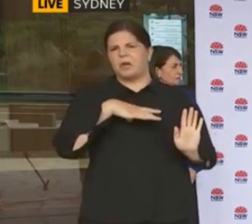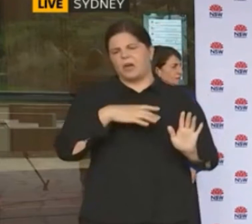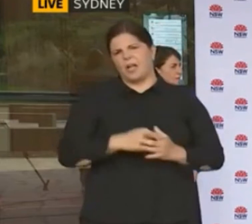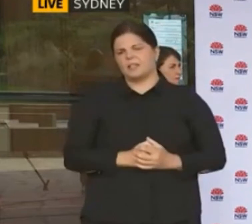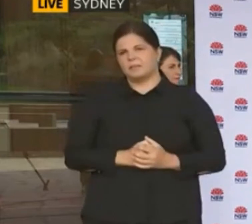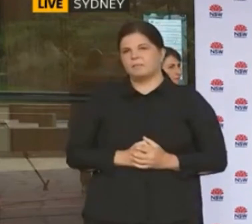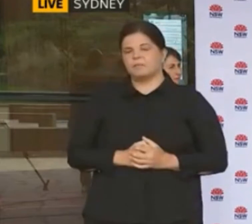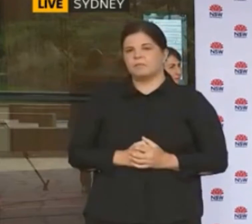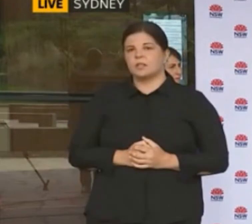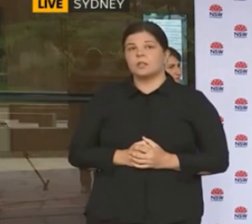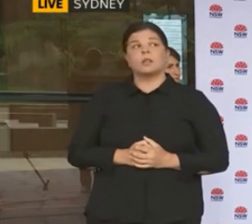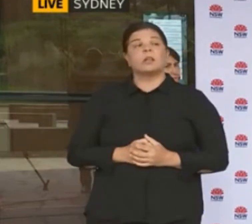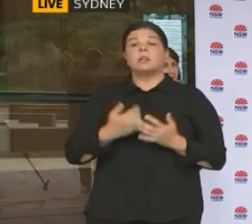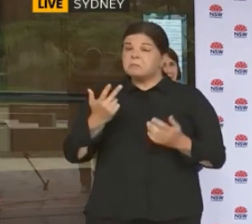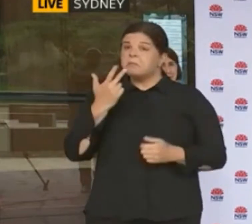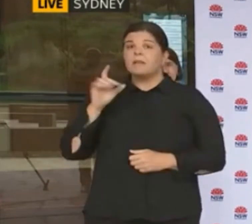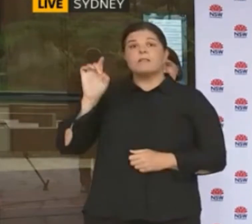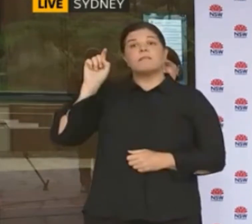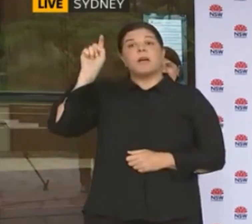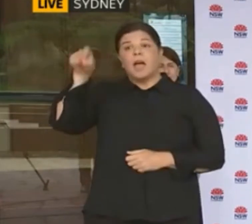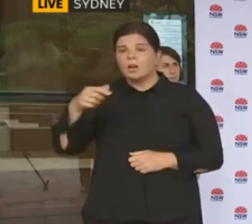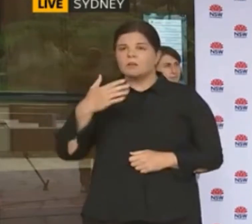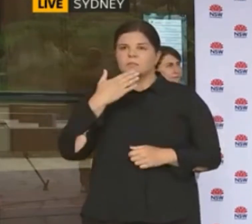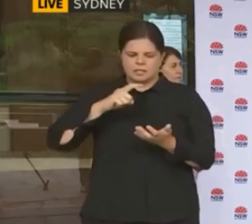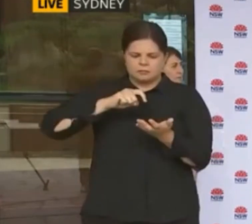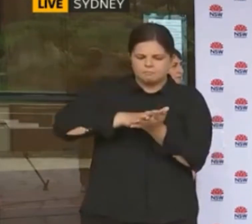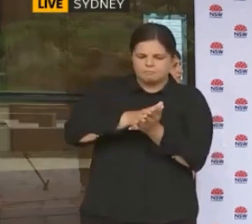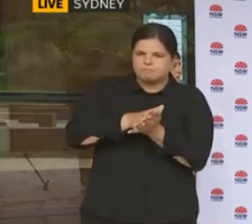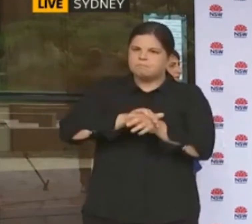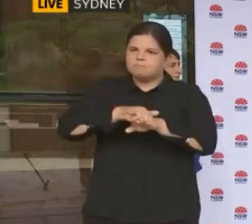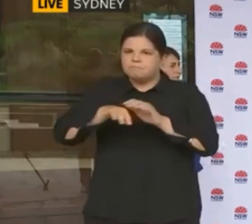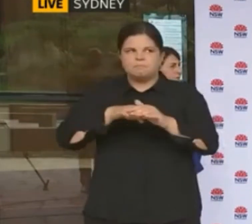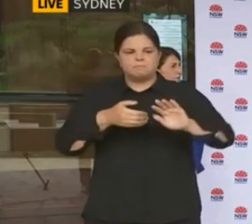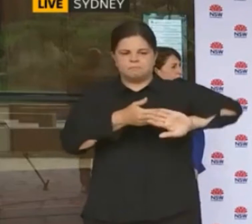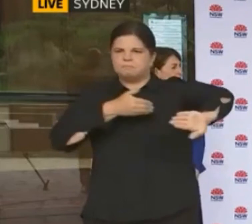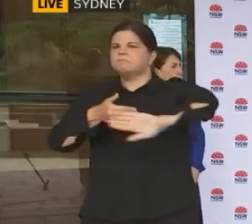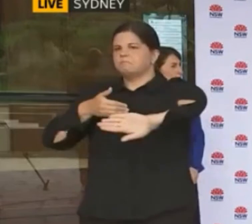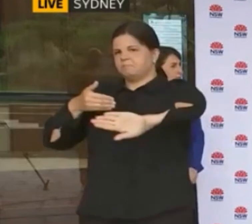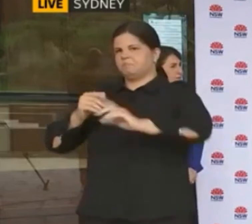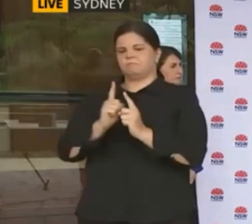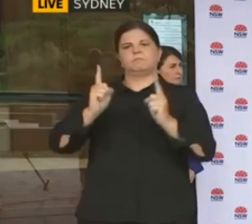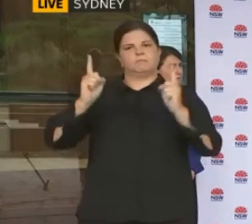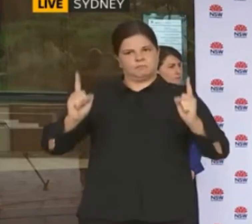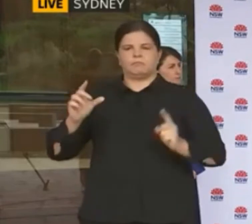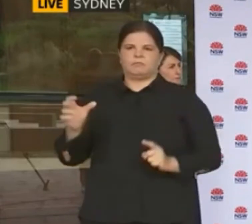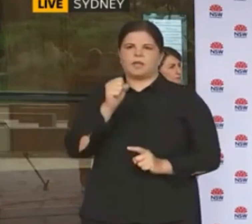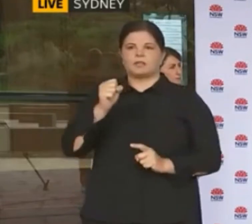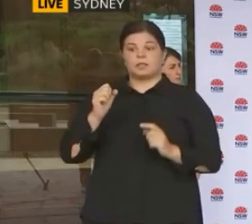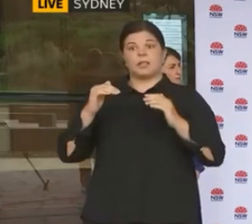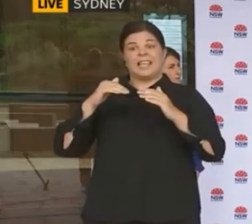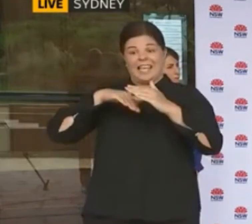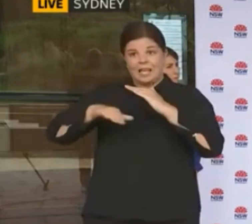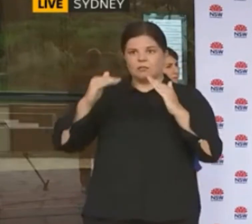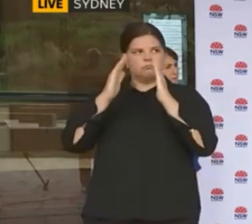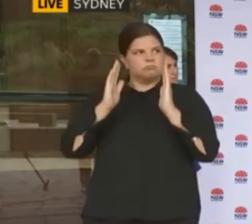hand sanitizer with you, you maintain that social distancing, and when you're in those indoor environments in particular, please wear